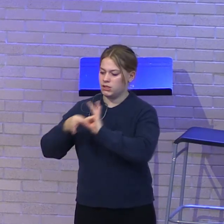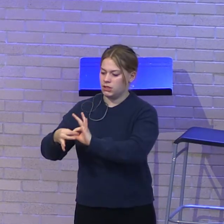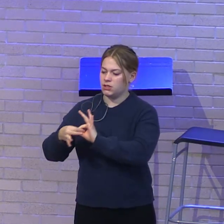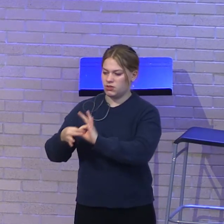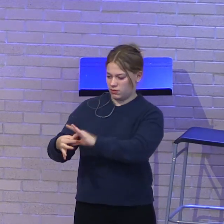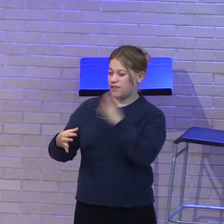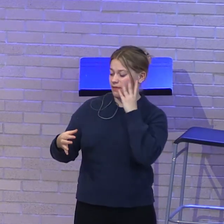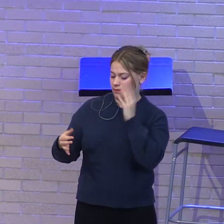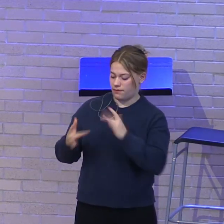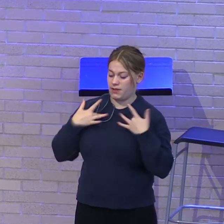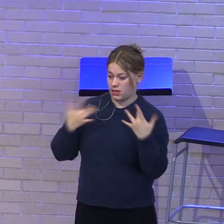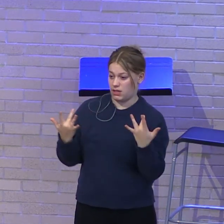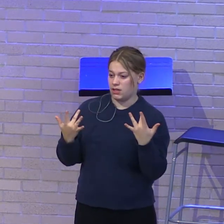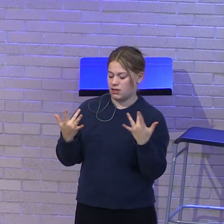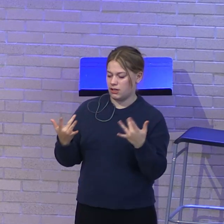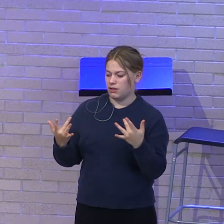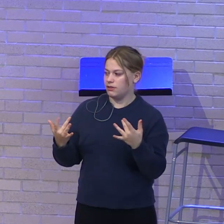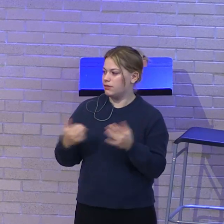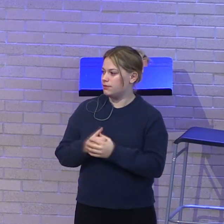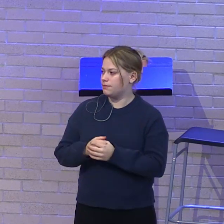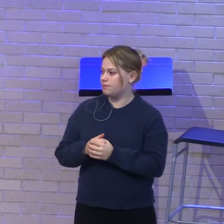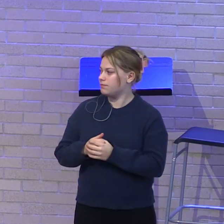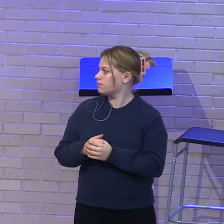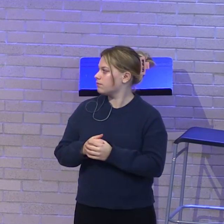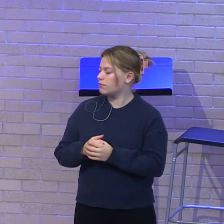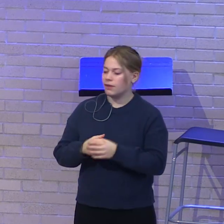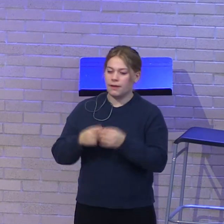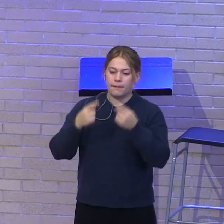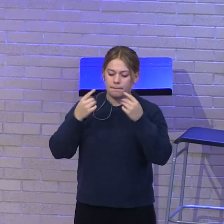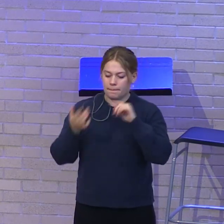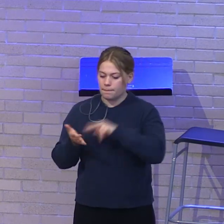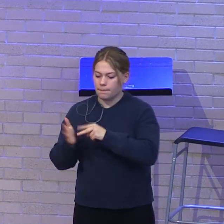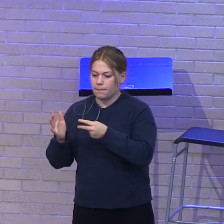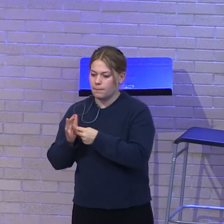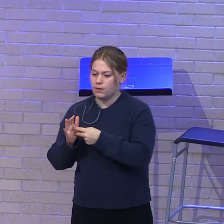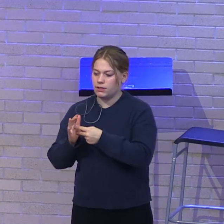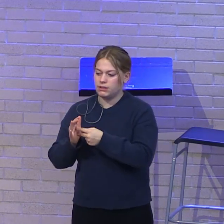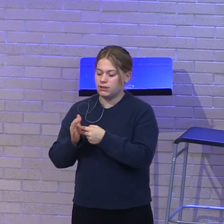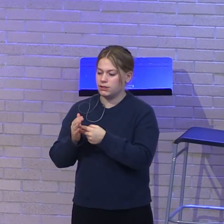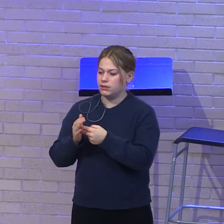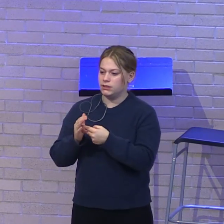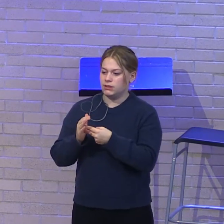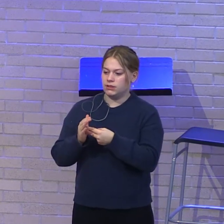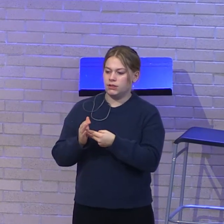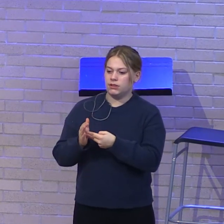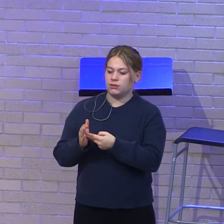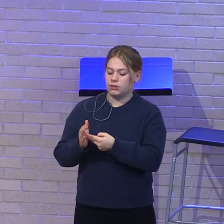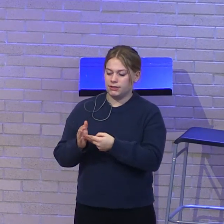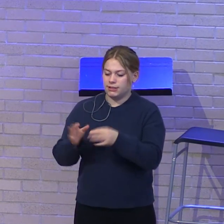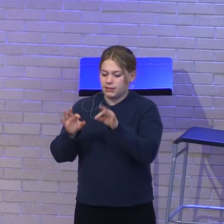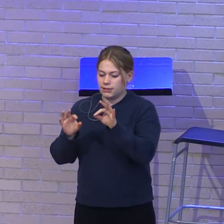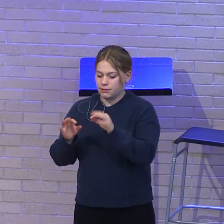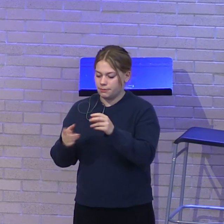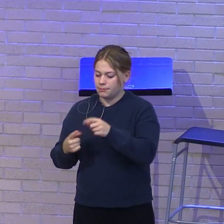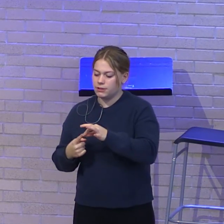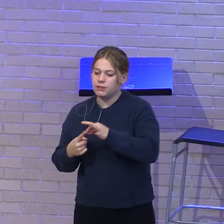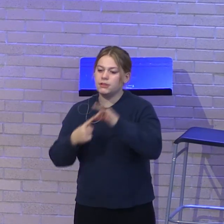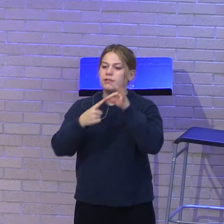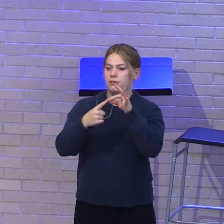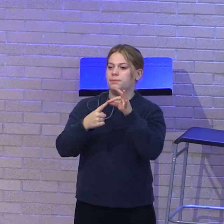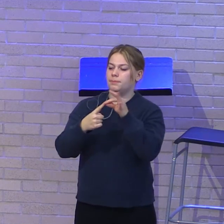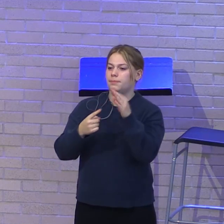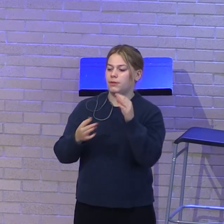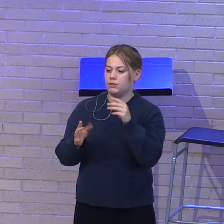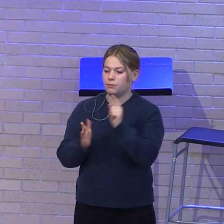success, to let there be this meaning for its own sake, because that makes those beautiful moments of achievement all the